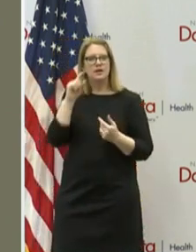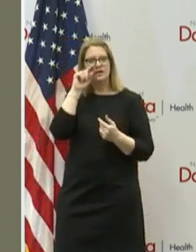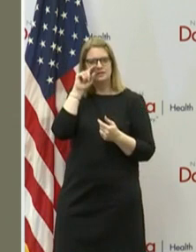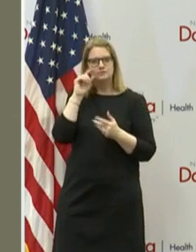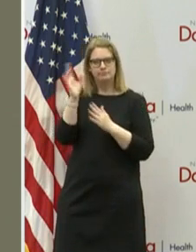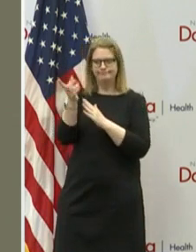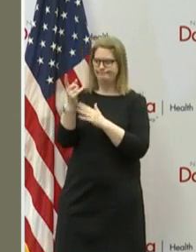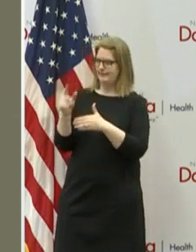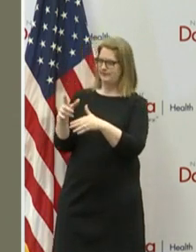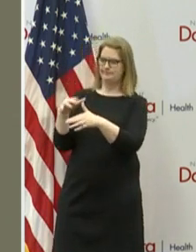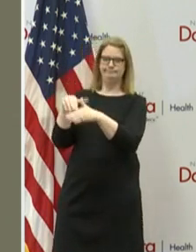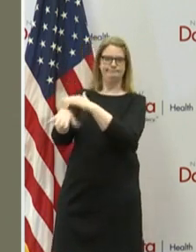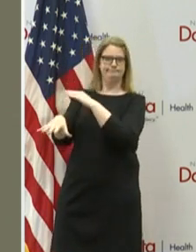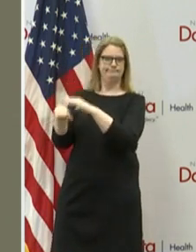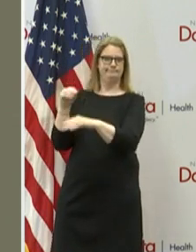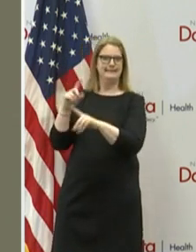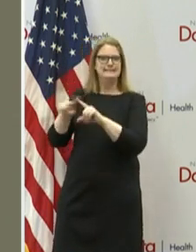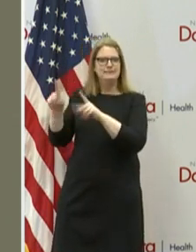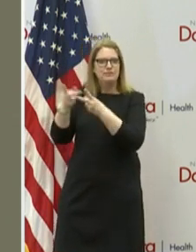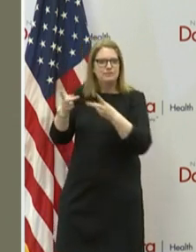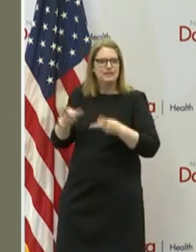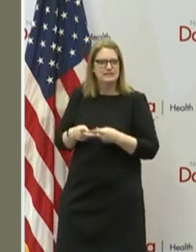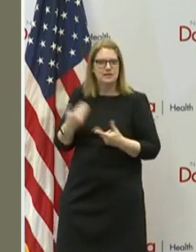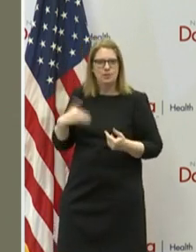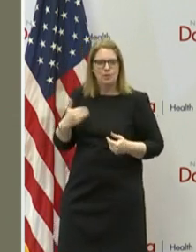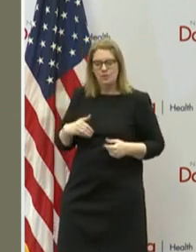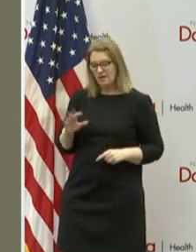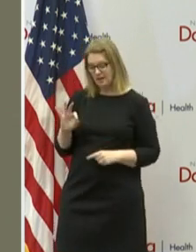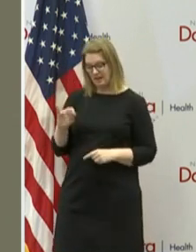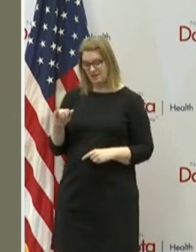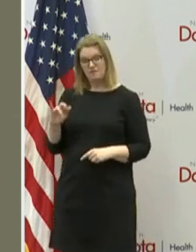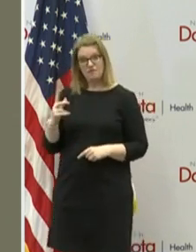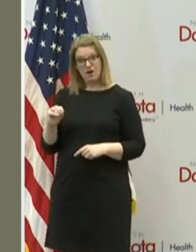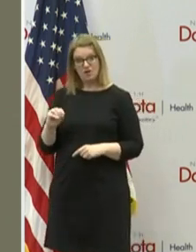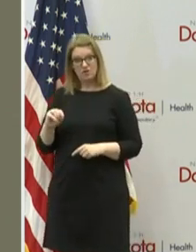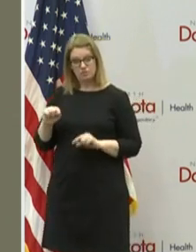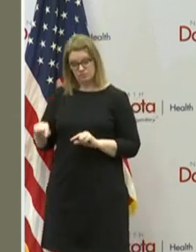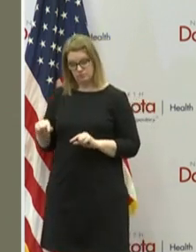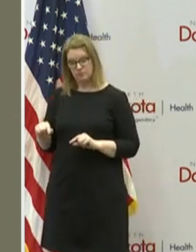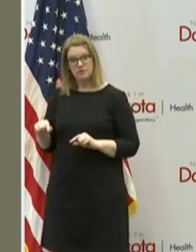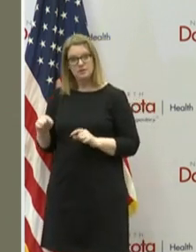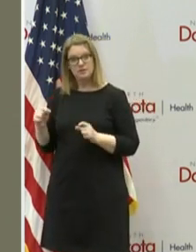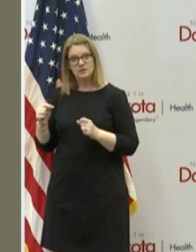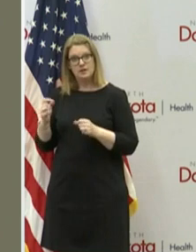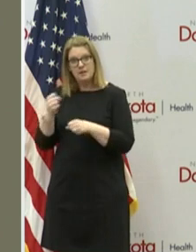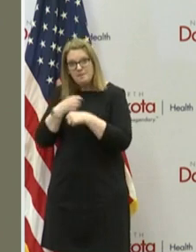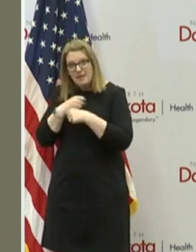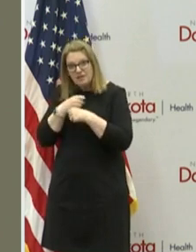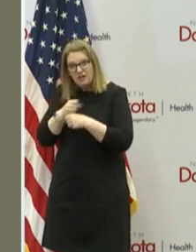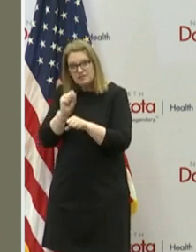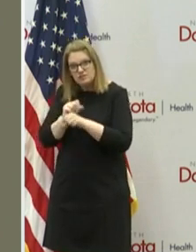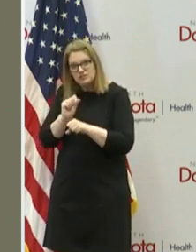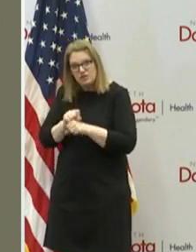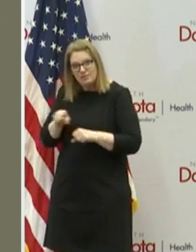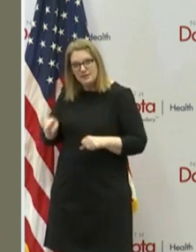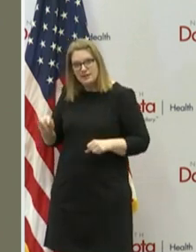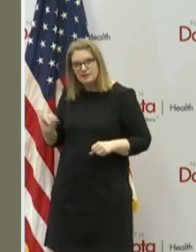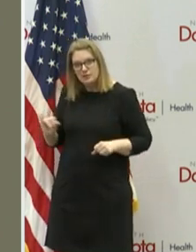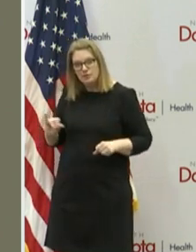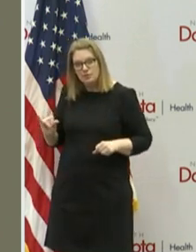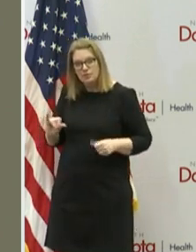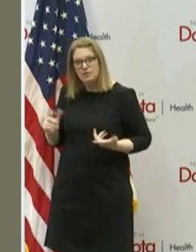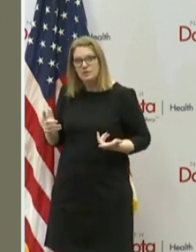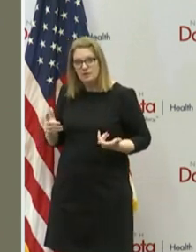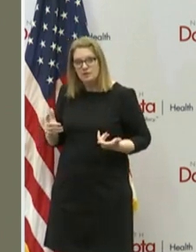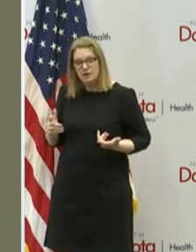another workplace. And again, we know that Fargo's got the highest number of manufacturing jobs in